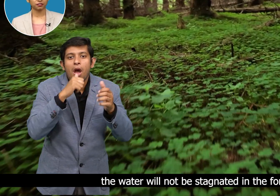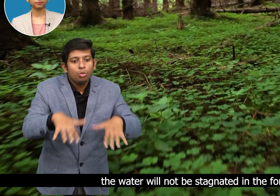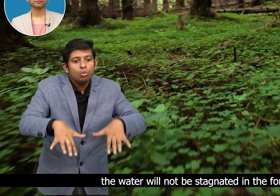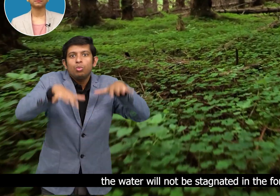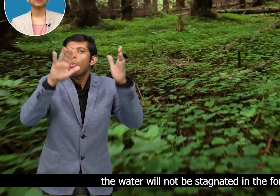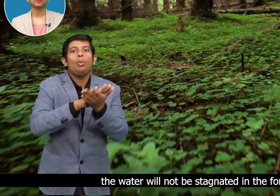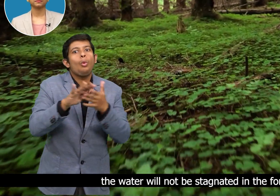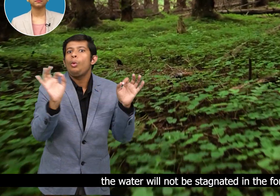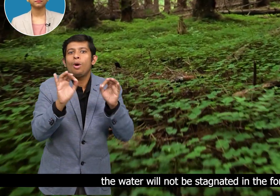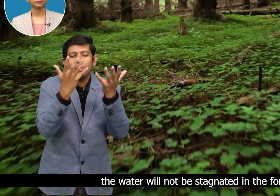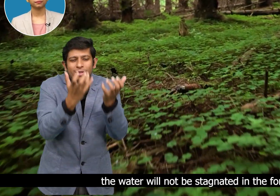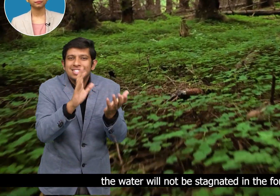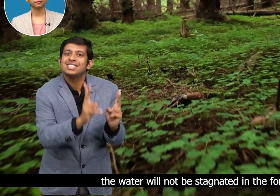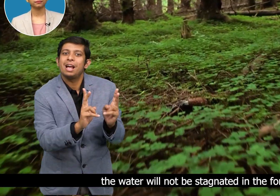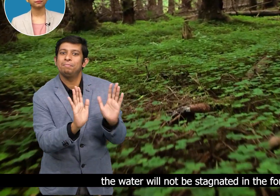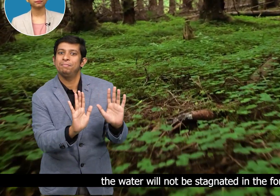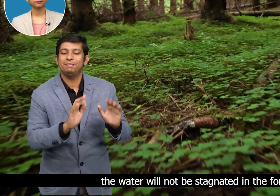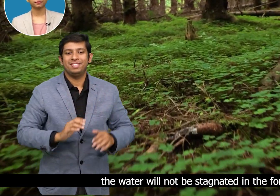forest.